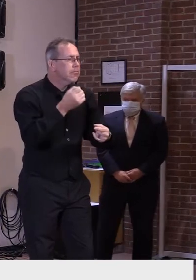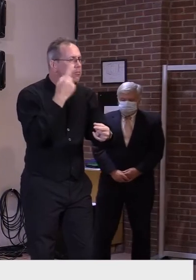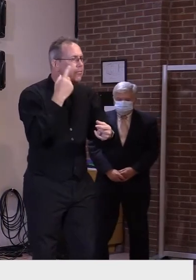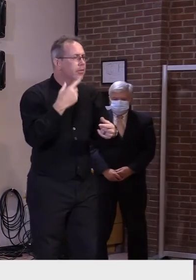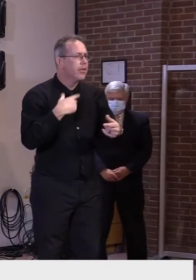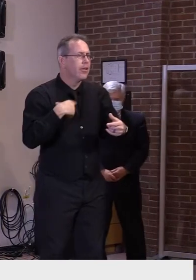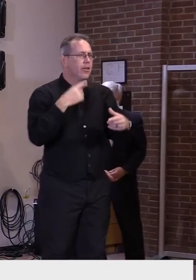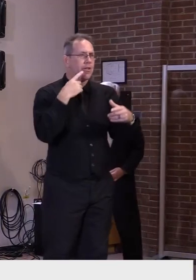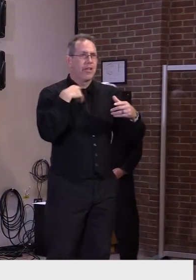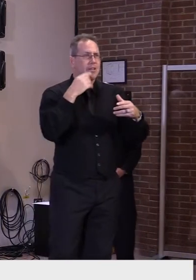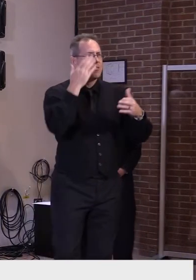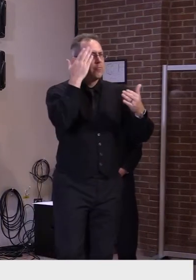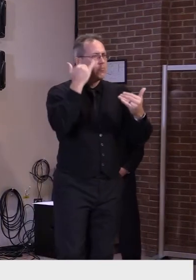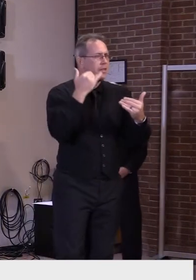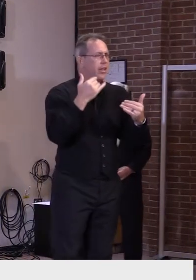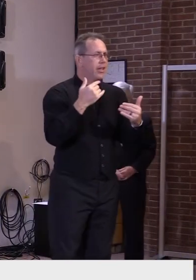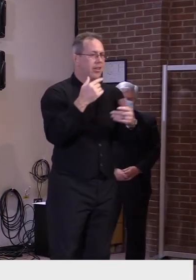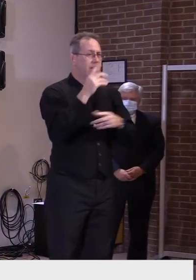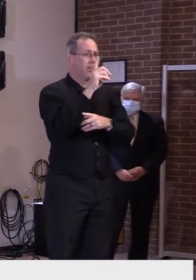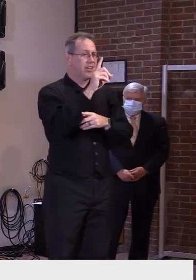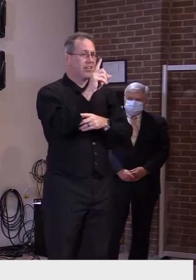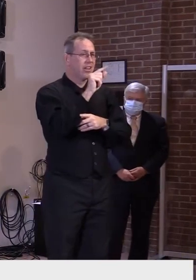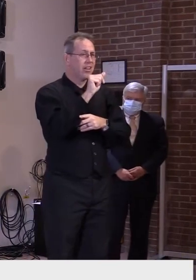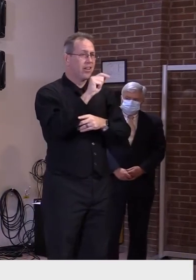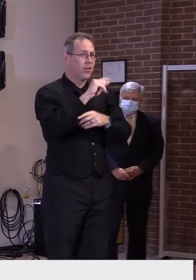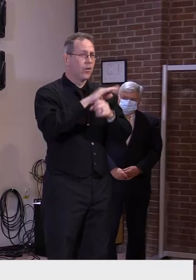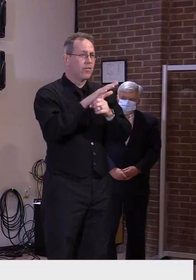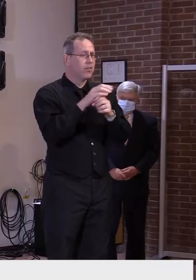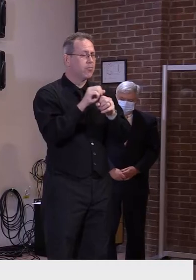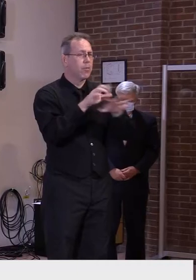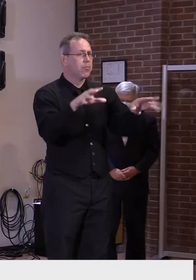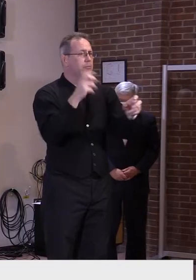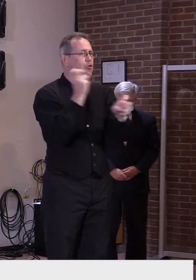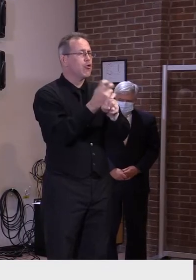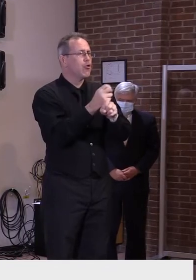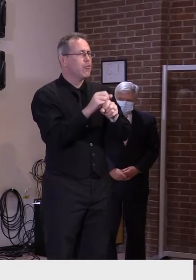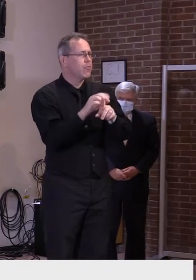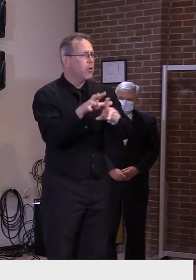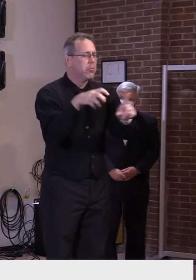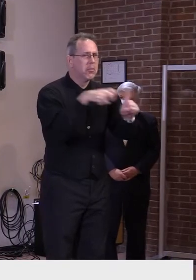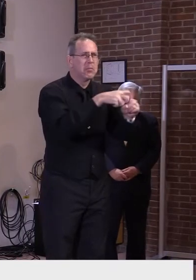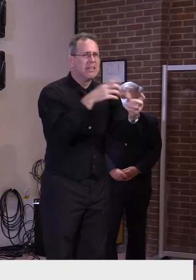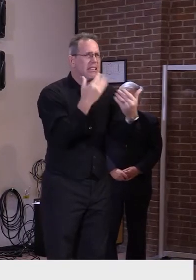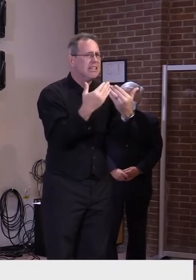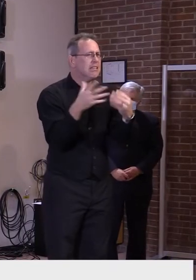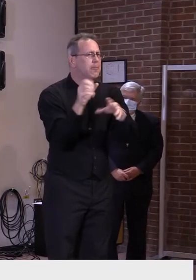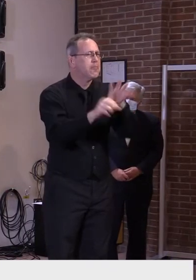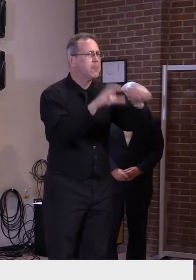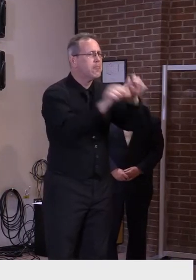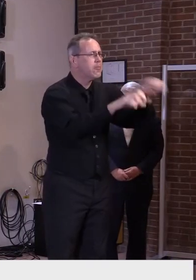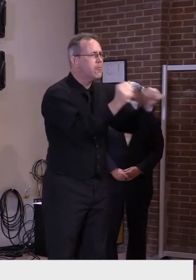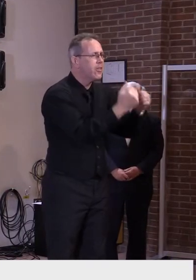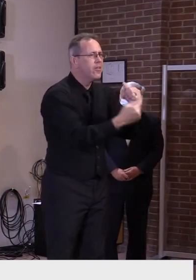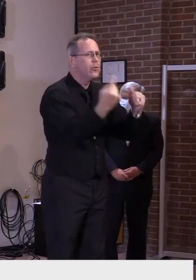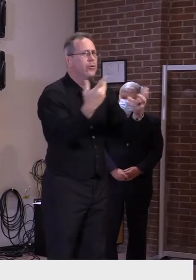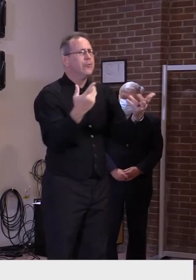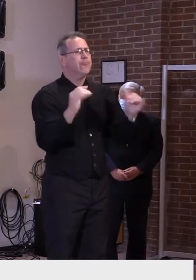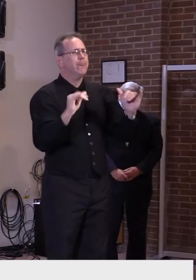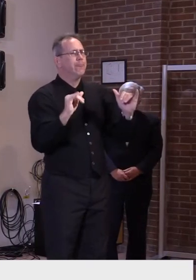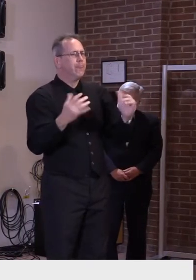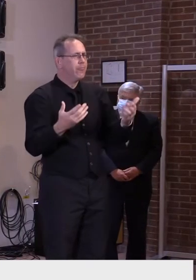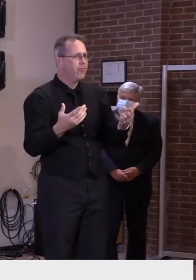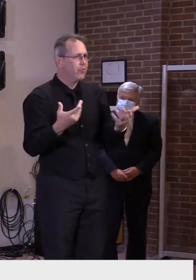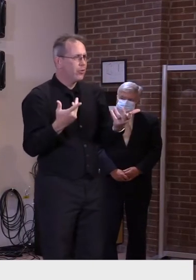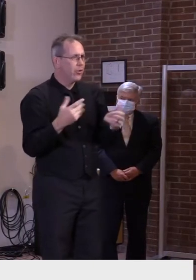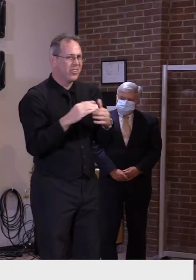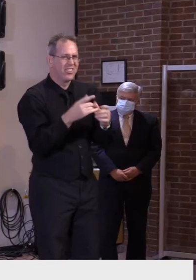tracing, and contact tracing in particular, to sort of just highlight Secretary Smith's comments earlier on the need to iterate on contact